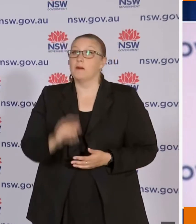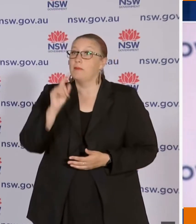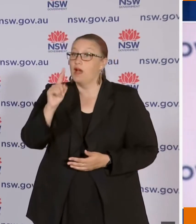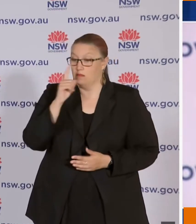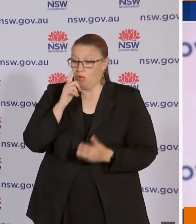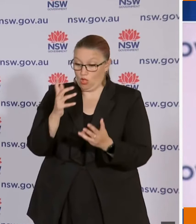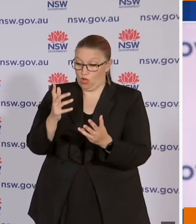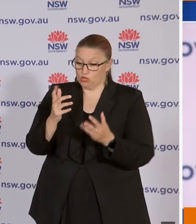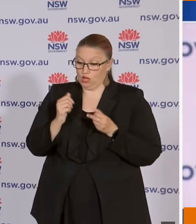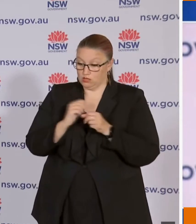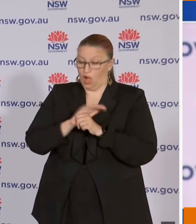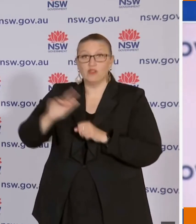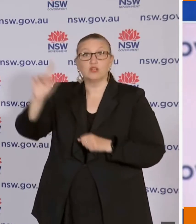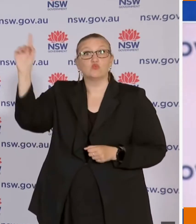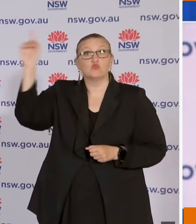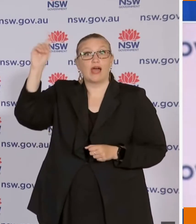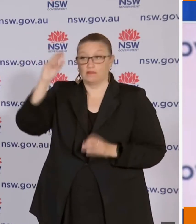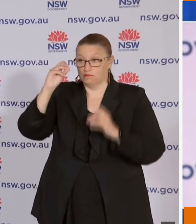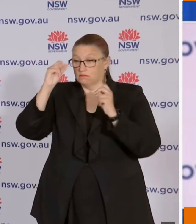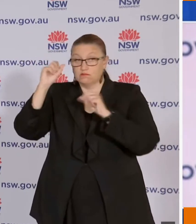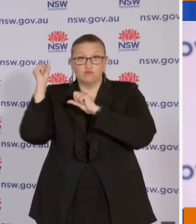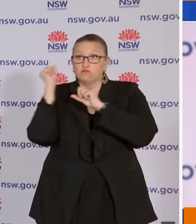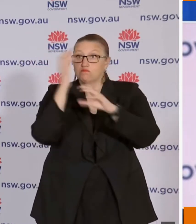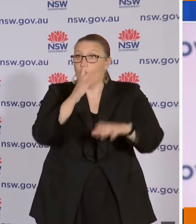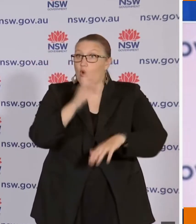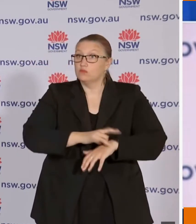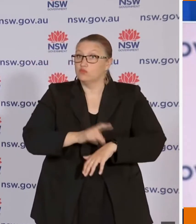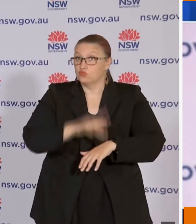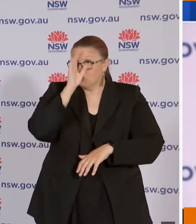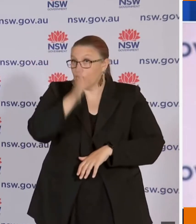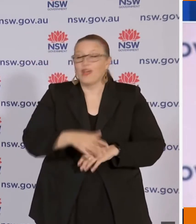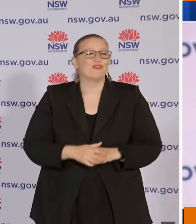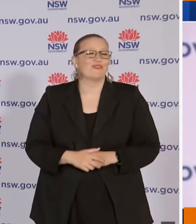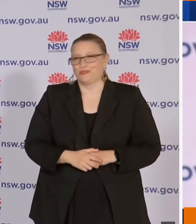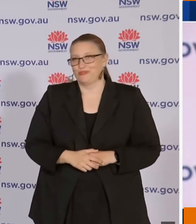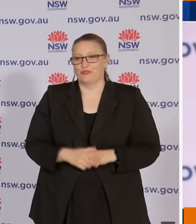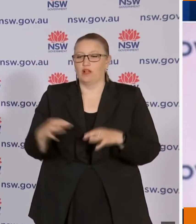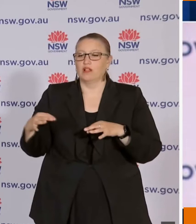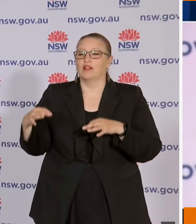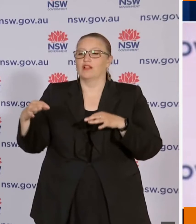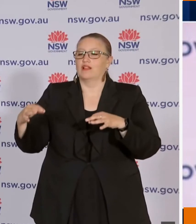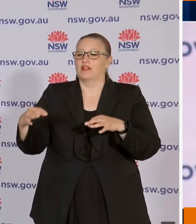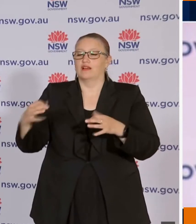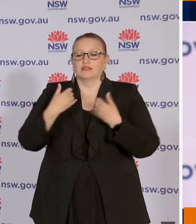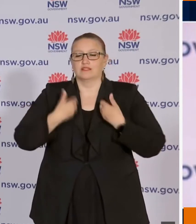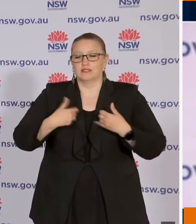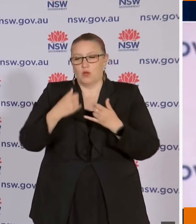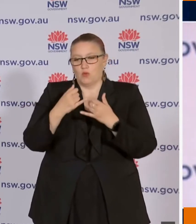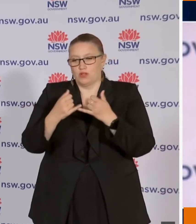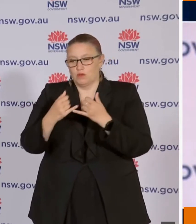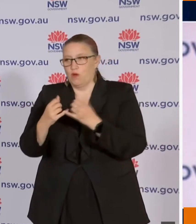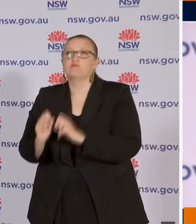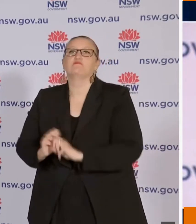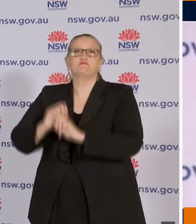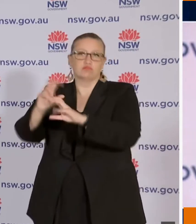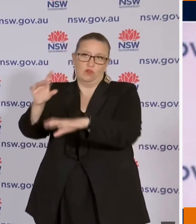and as the modelling changes every day, and it would be inappropriate to say, well, today it's this and tomorrow it's that. We don't know the answer as to what